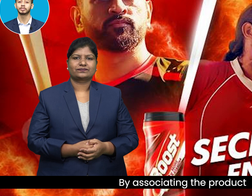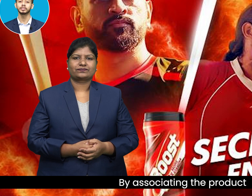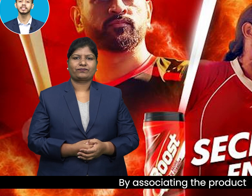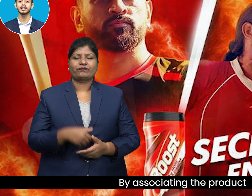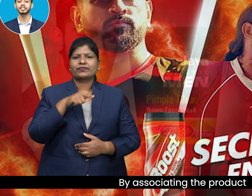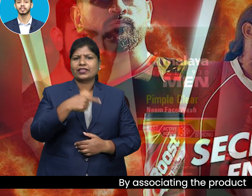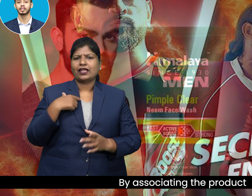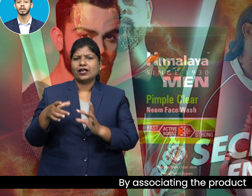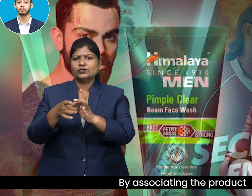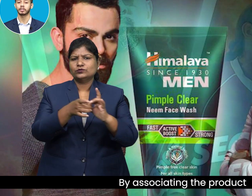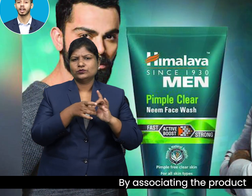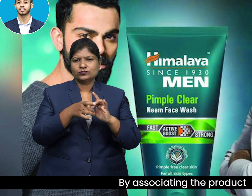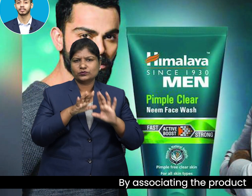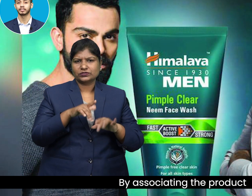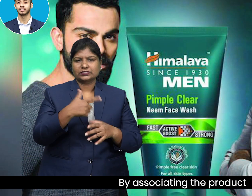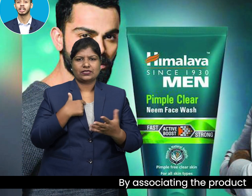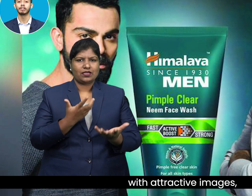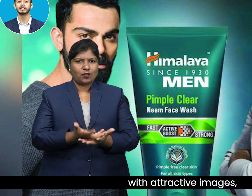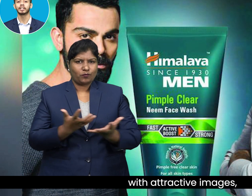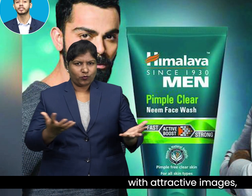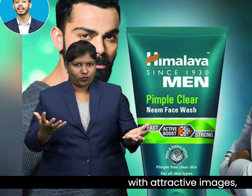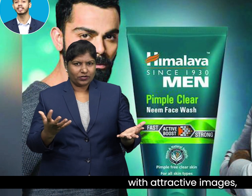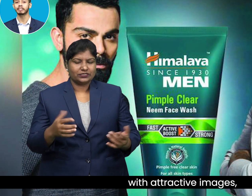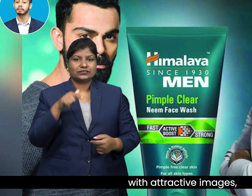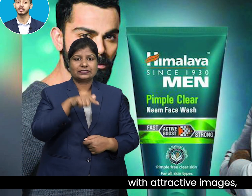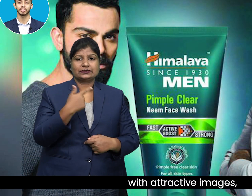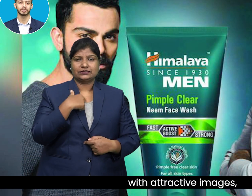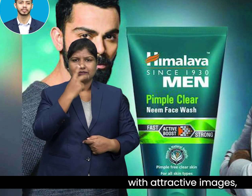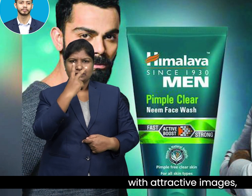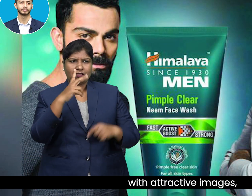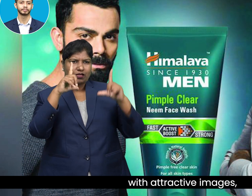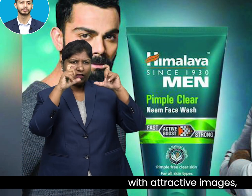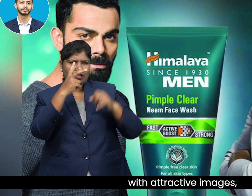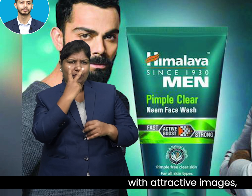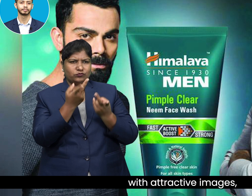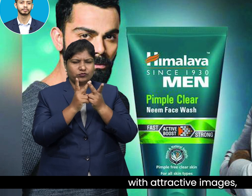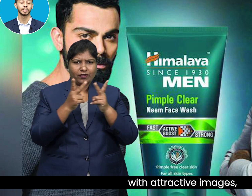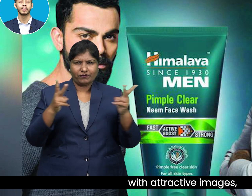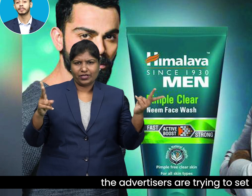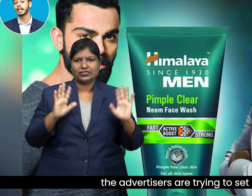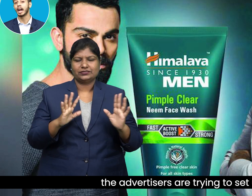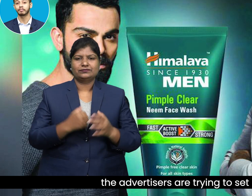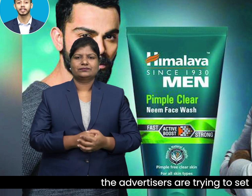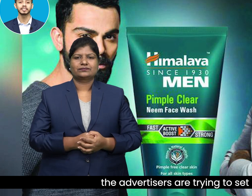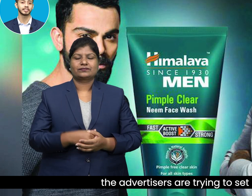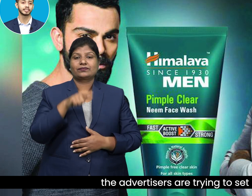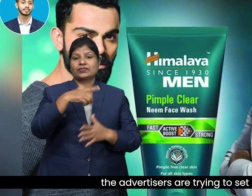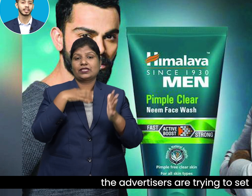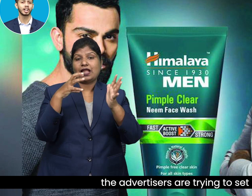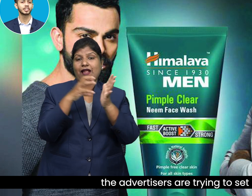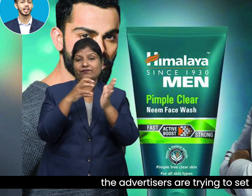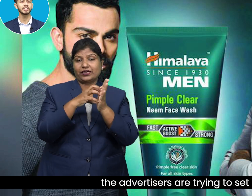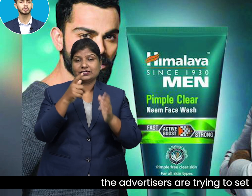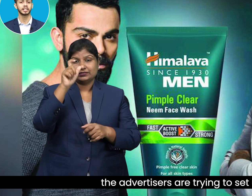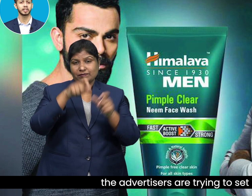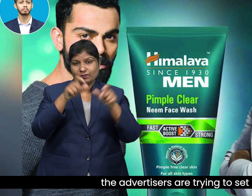By associating the product with attractive images, the advertisers